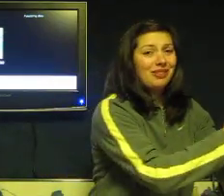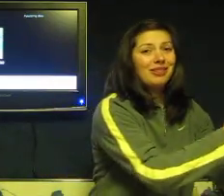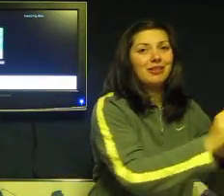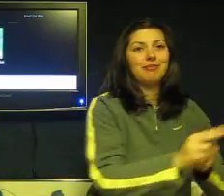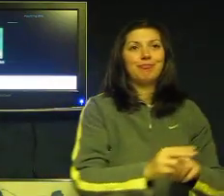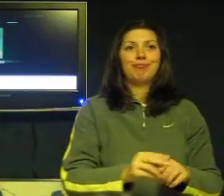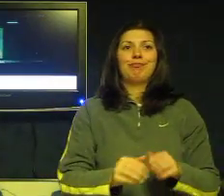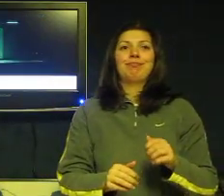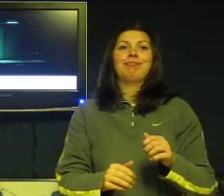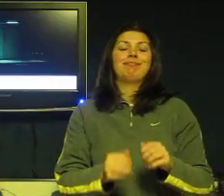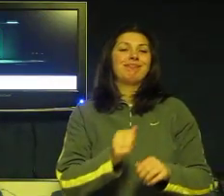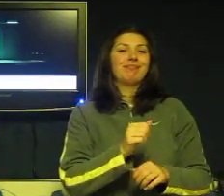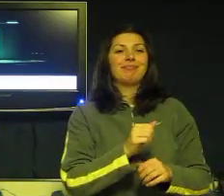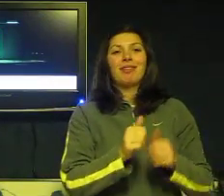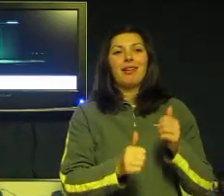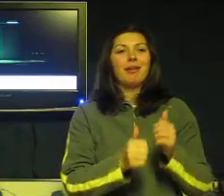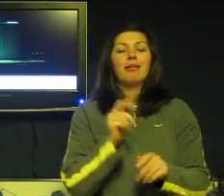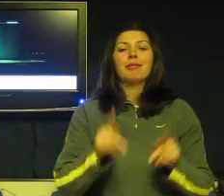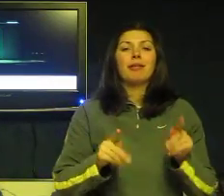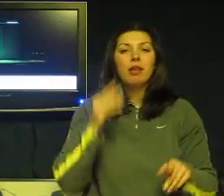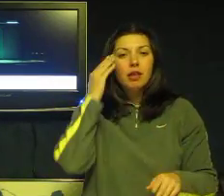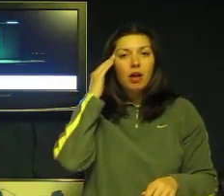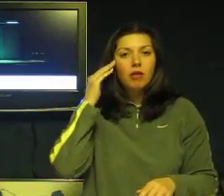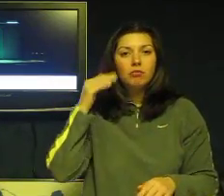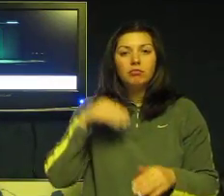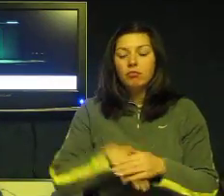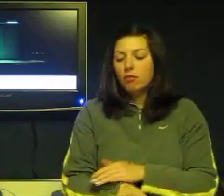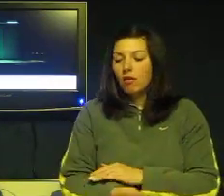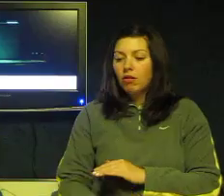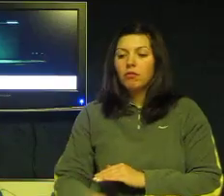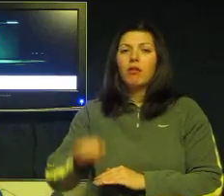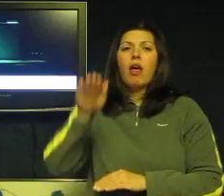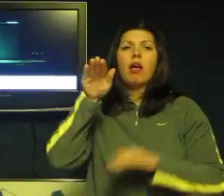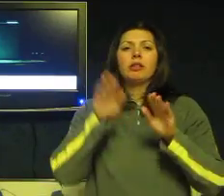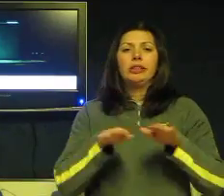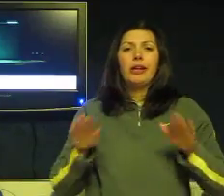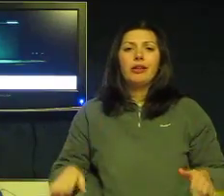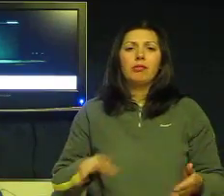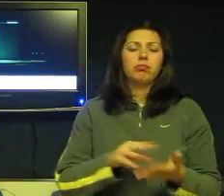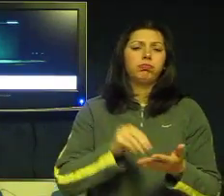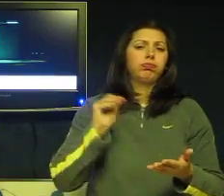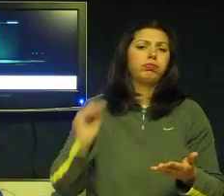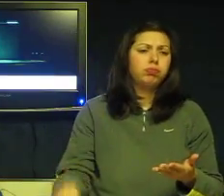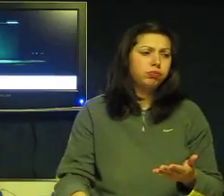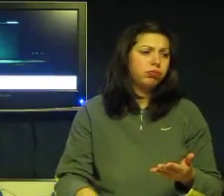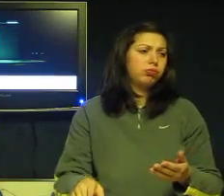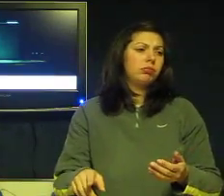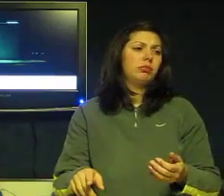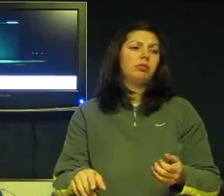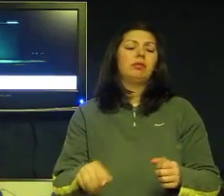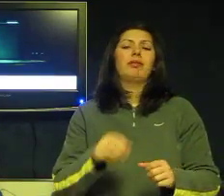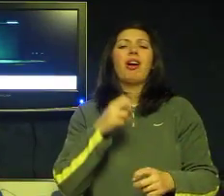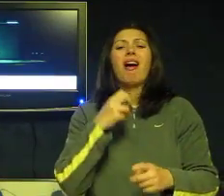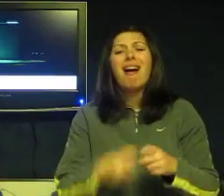children is an enormous amount of work. It costs lots of money, lots of energy, lots of time. People get gray